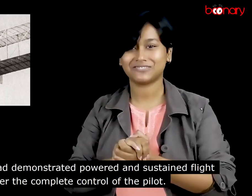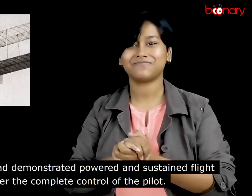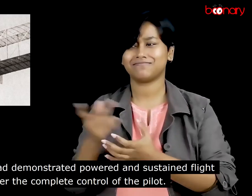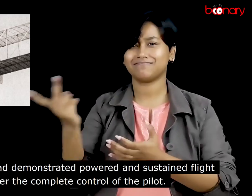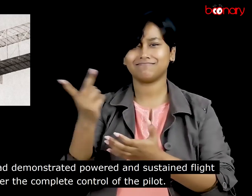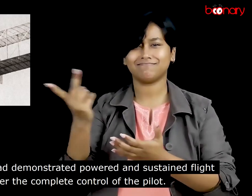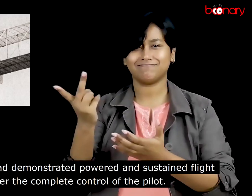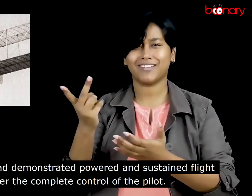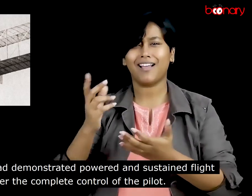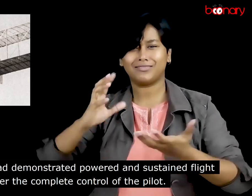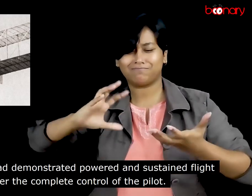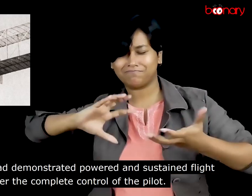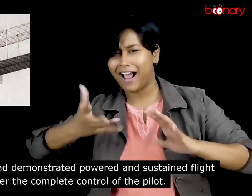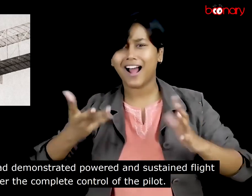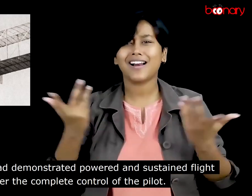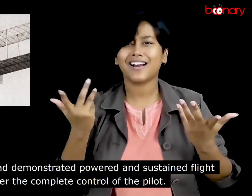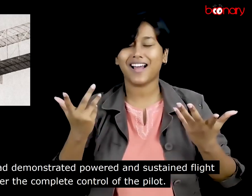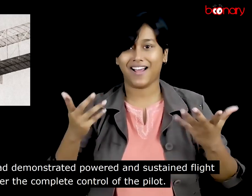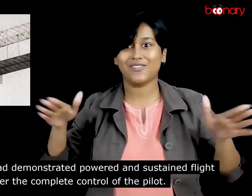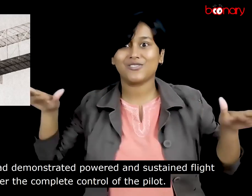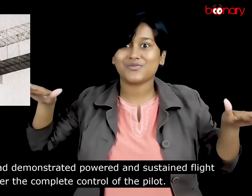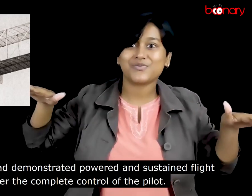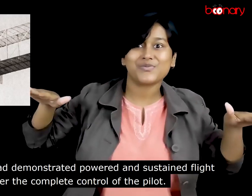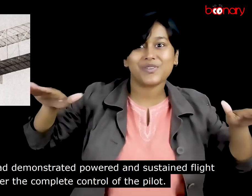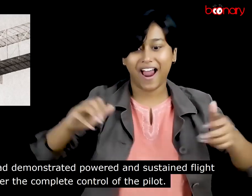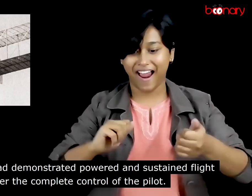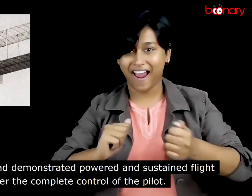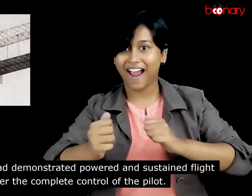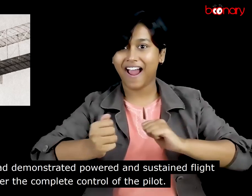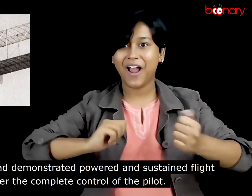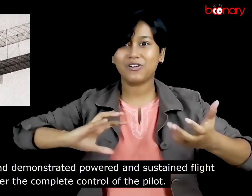power and sustained flight under the complete control of the pilot.